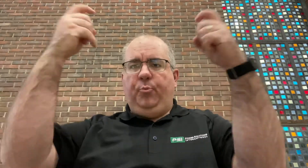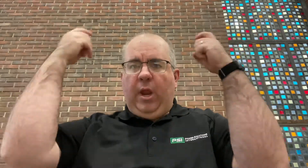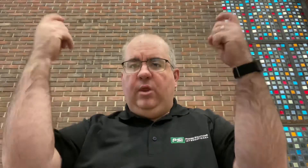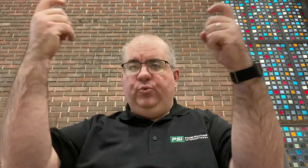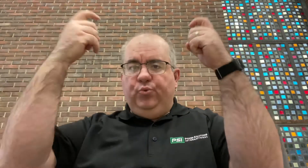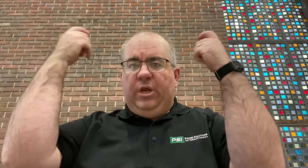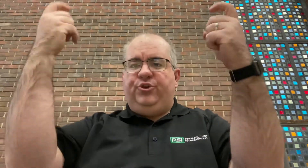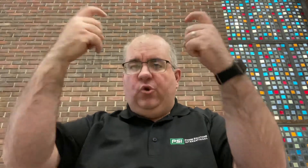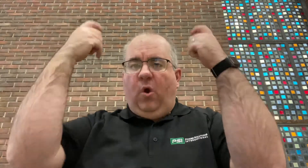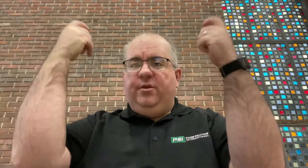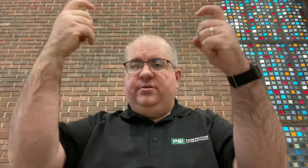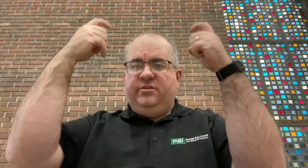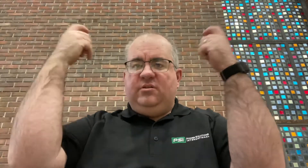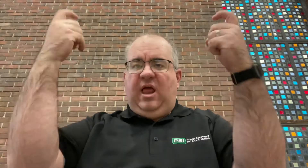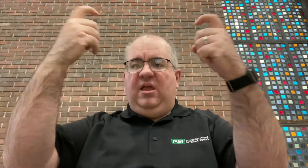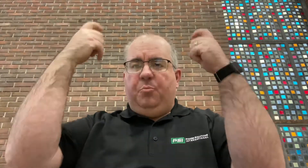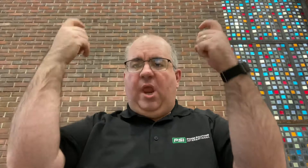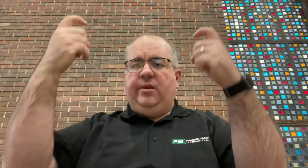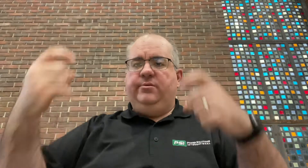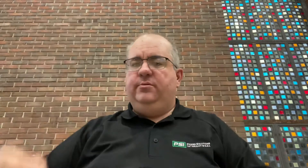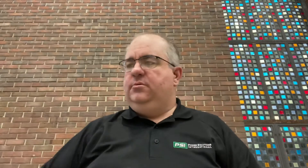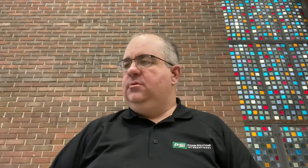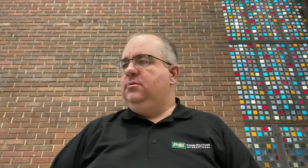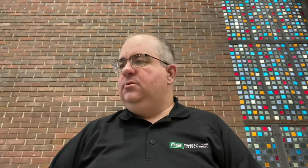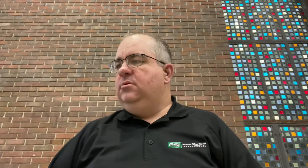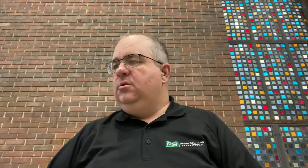celebrate, rejoice, celebrate,